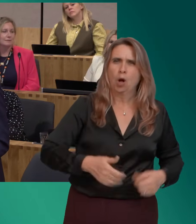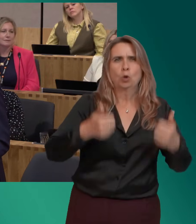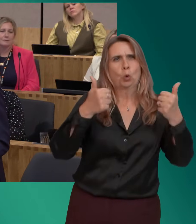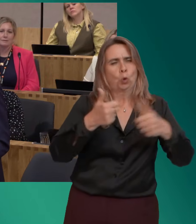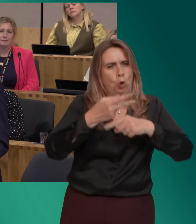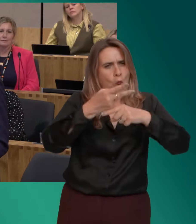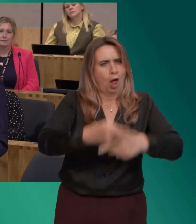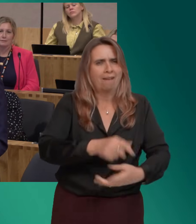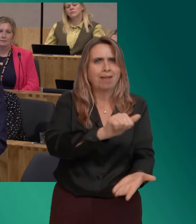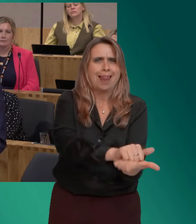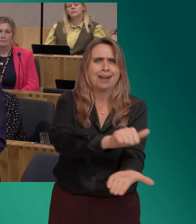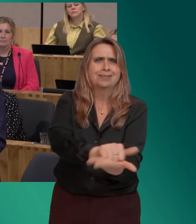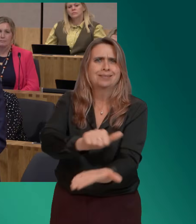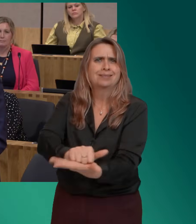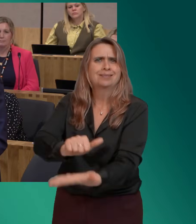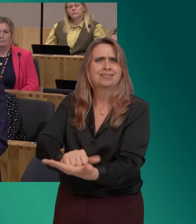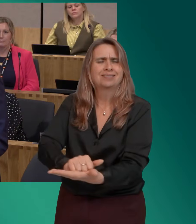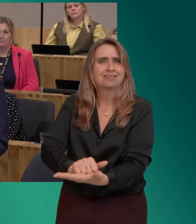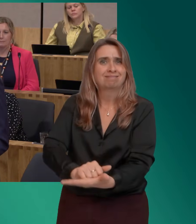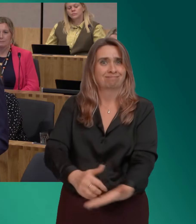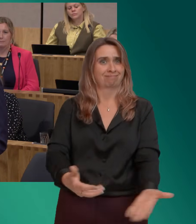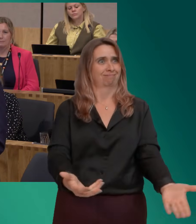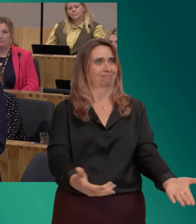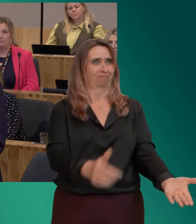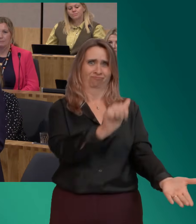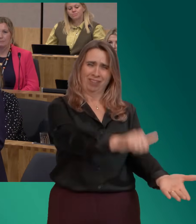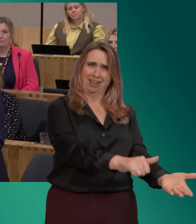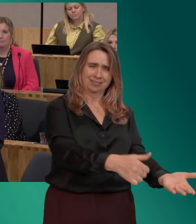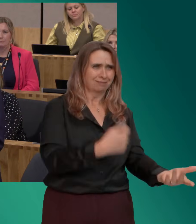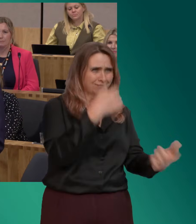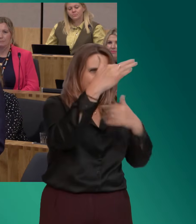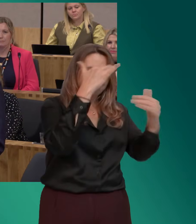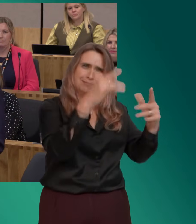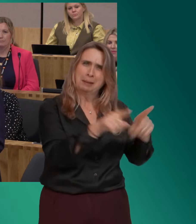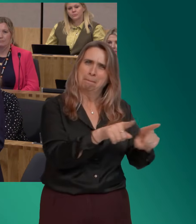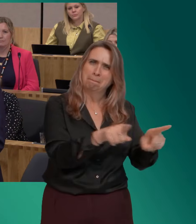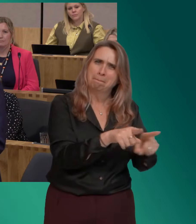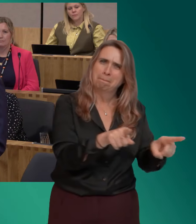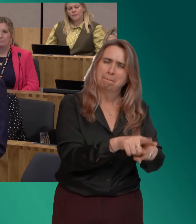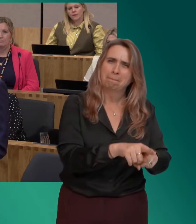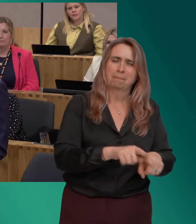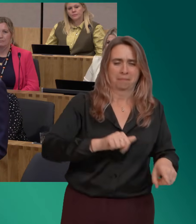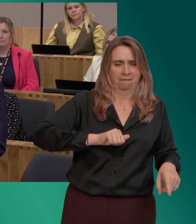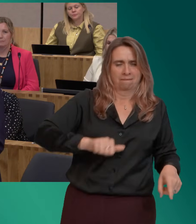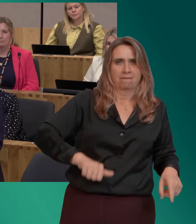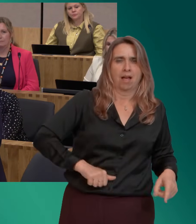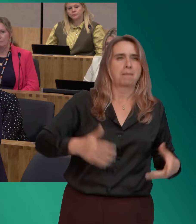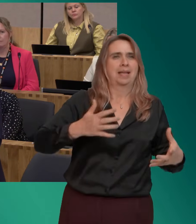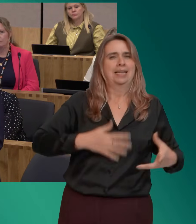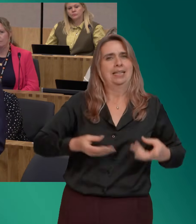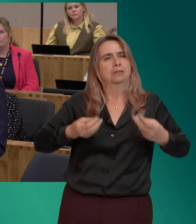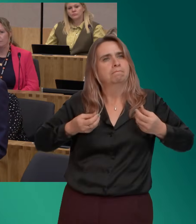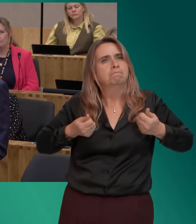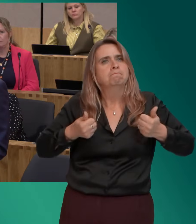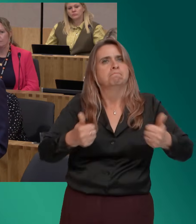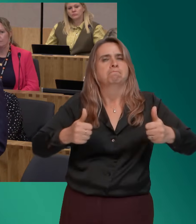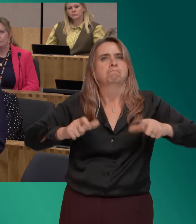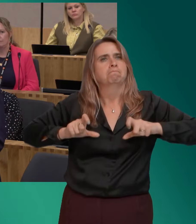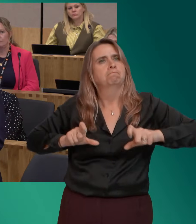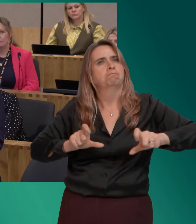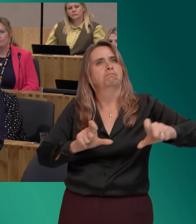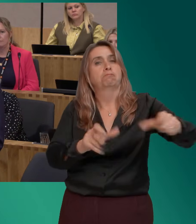environmentally responsible, and all the actions that we want to pursue as this government is to help agriculture be more sustainable and more profitable